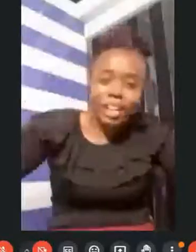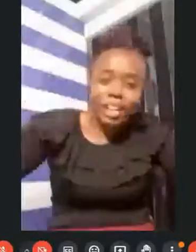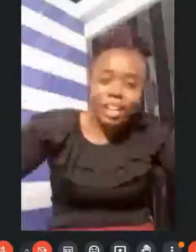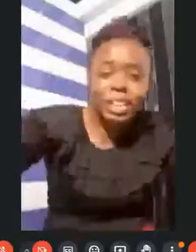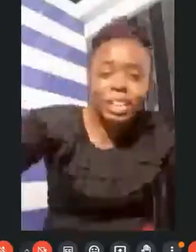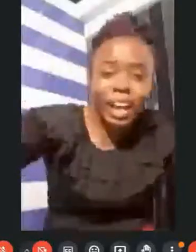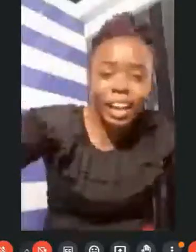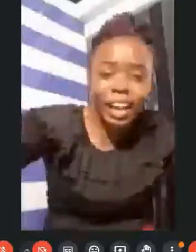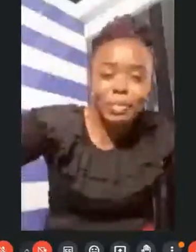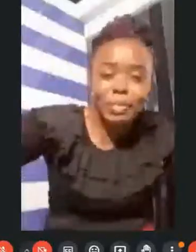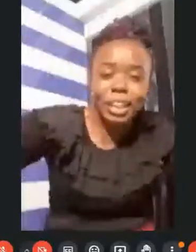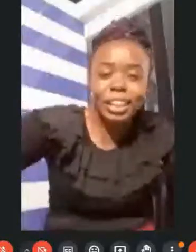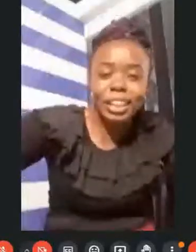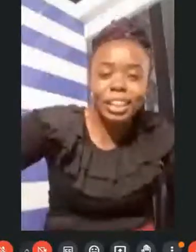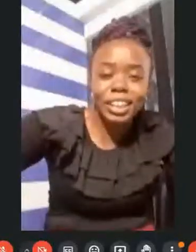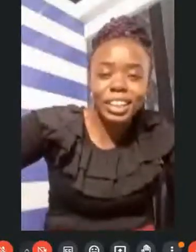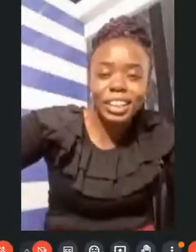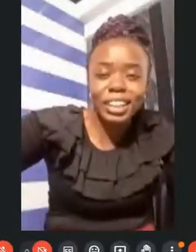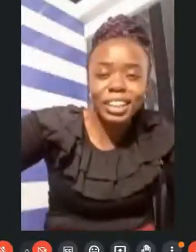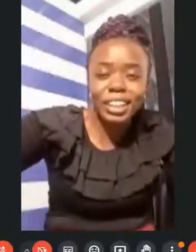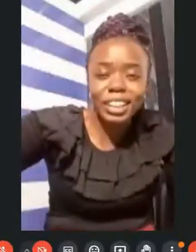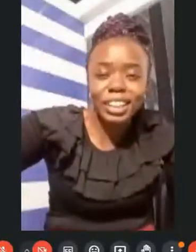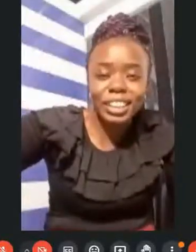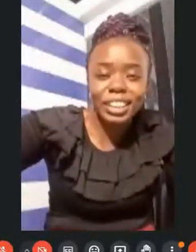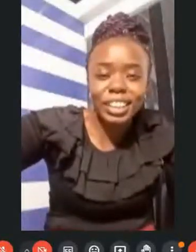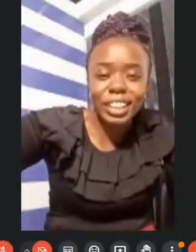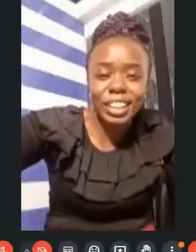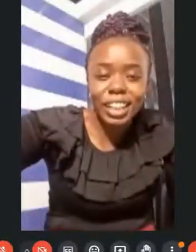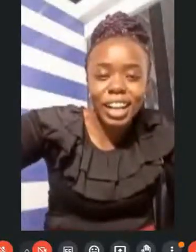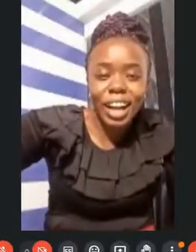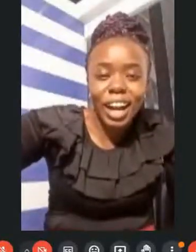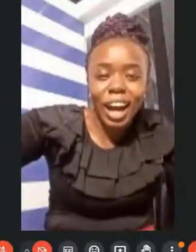Hey, Wanjala, unapotea haraka bana.